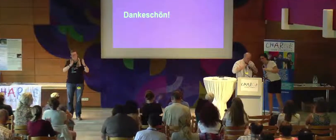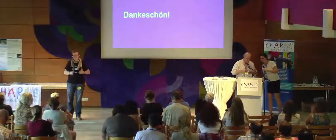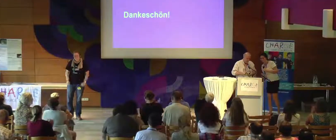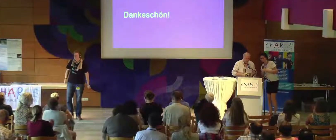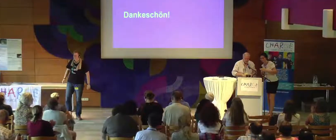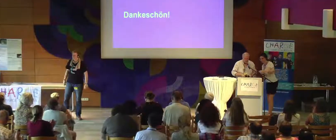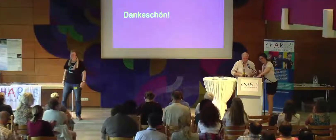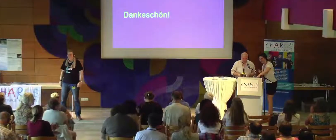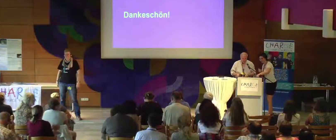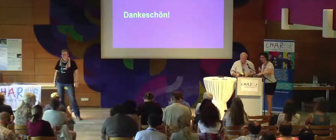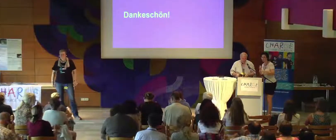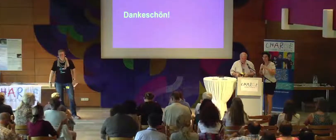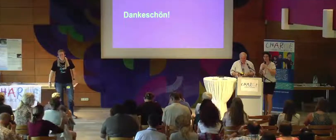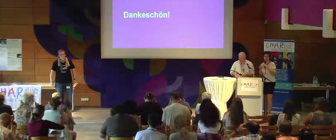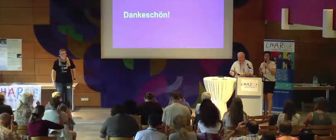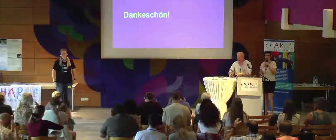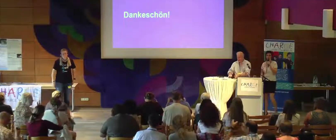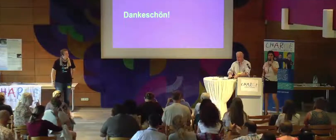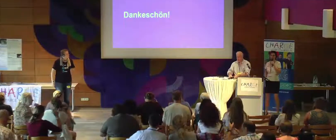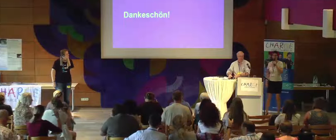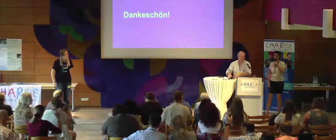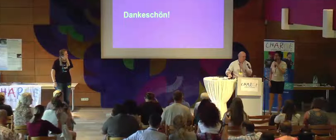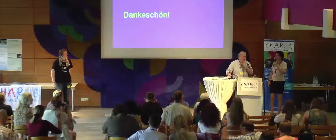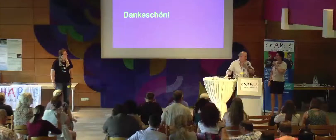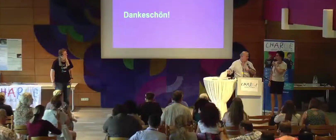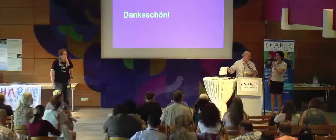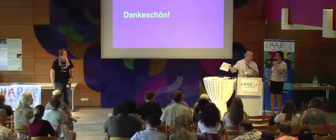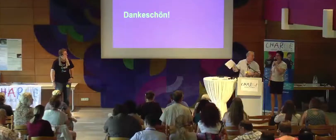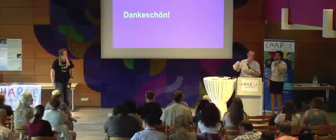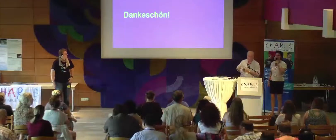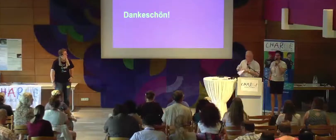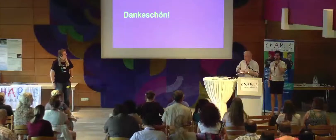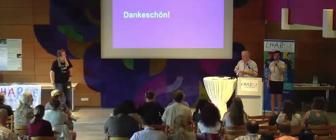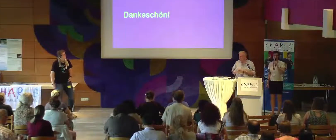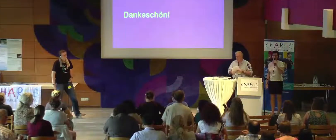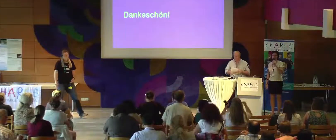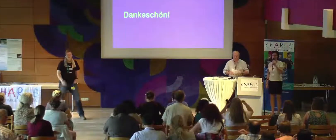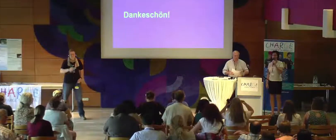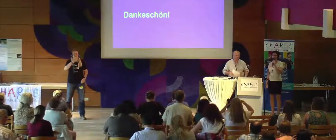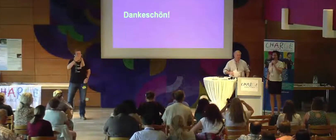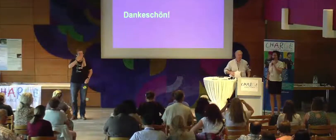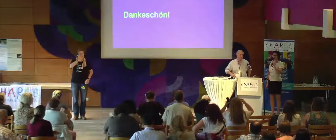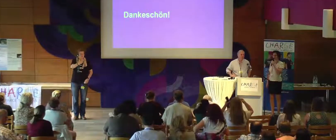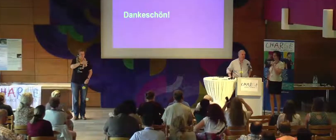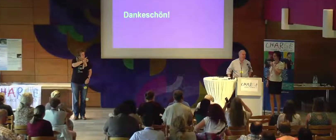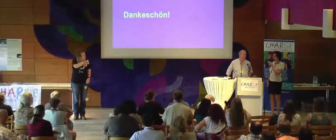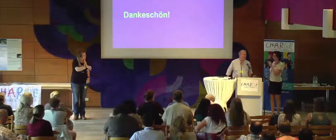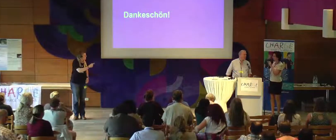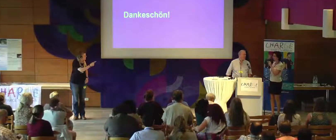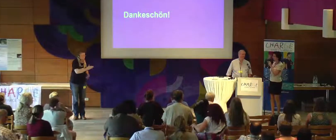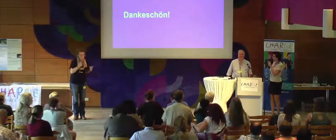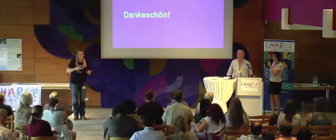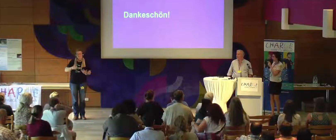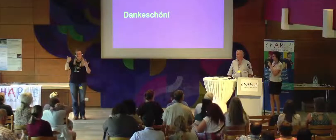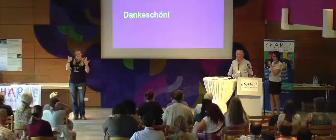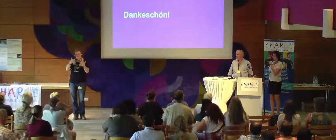Thanks so much. Oh, still have time. No. People need a bit of that. Vielen Dank, Jeremy. 18 Thank you so